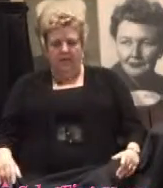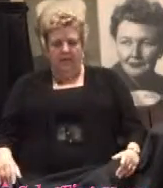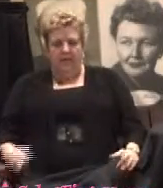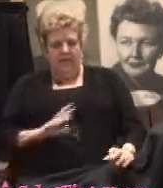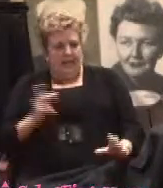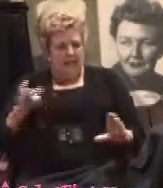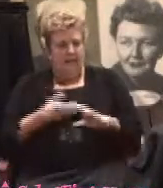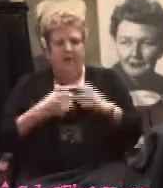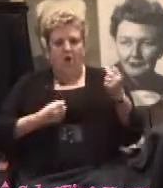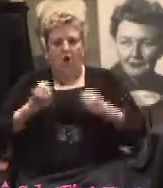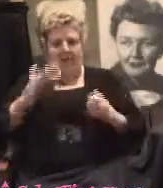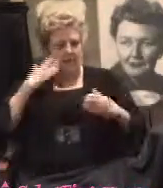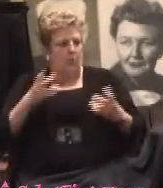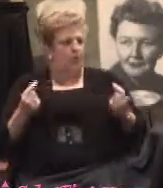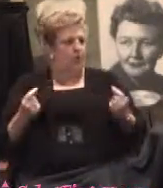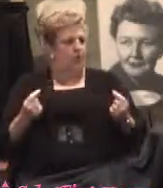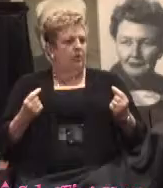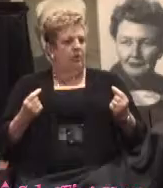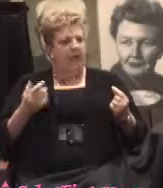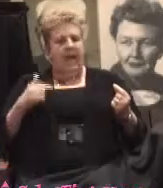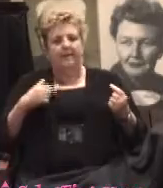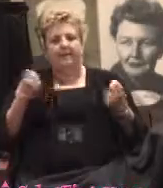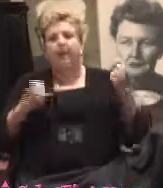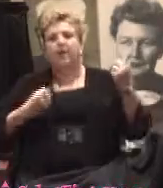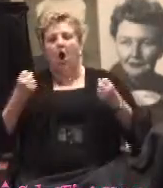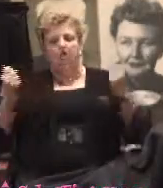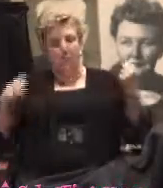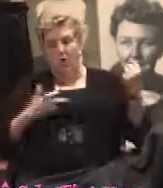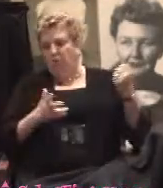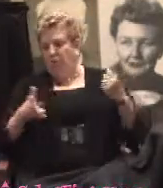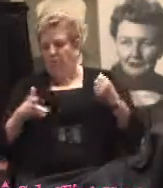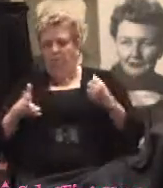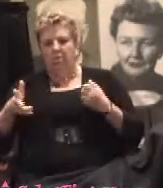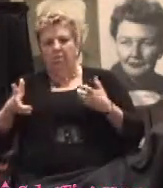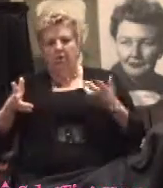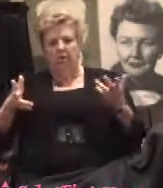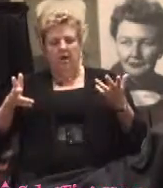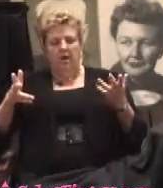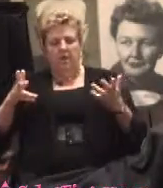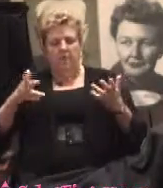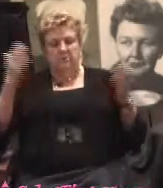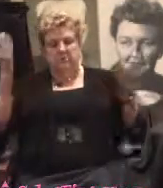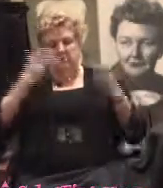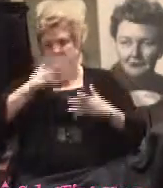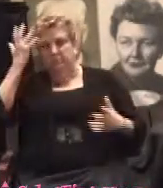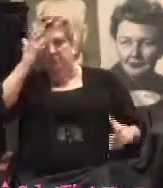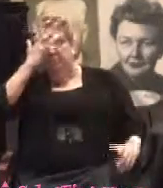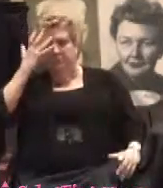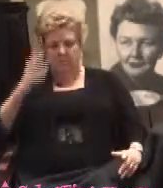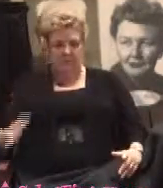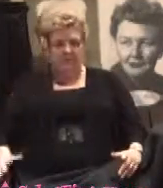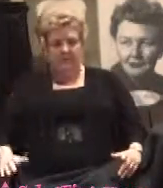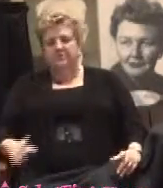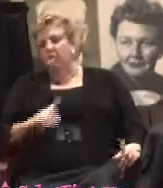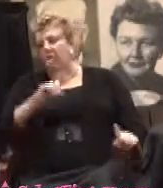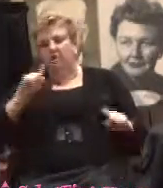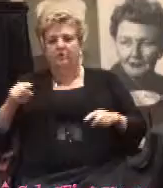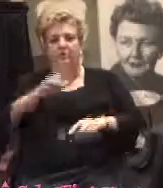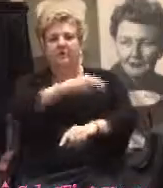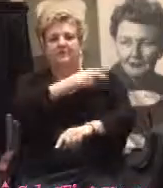what to do, and then my car just drove to the right hospital. I had known all along, I was in a daze. And I went to the hospital and I wasn't preparing myself.